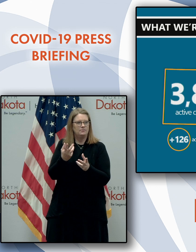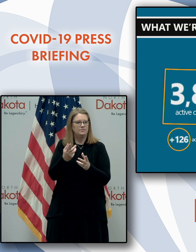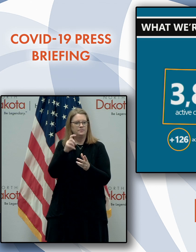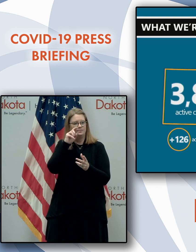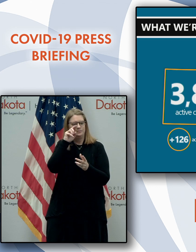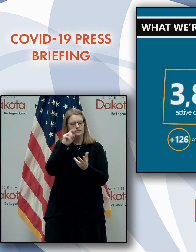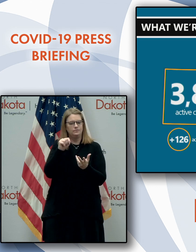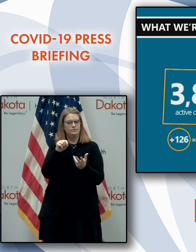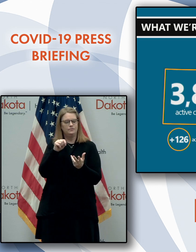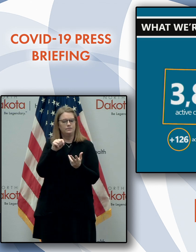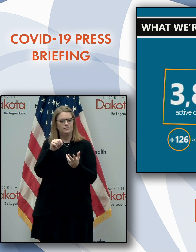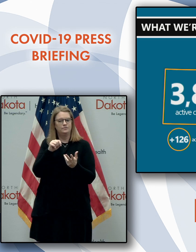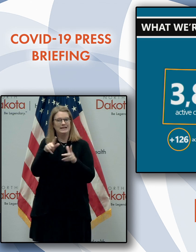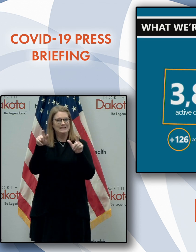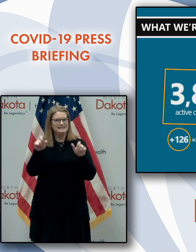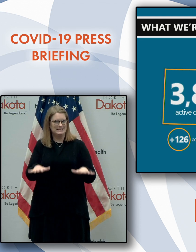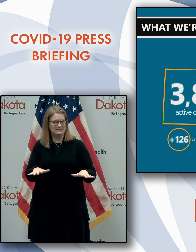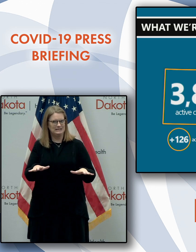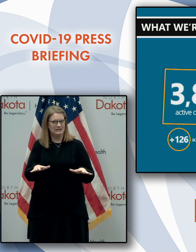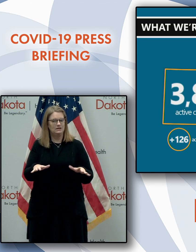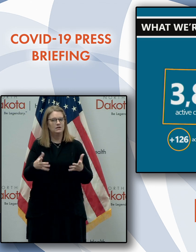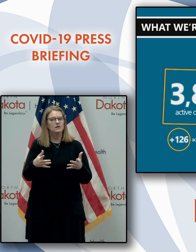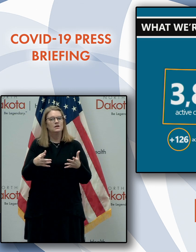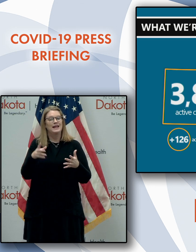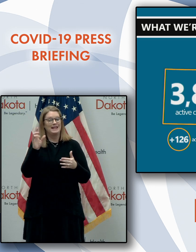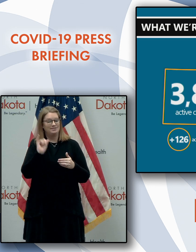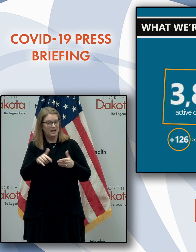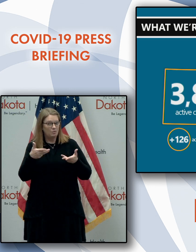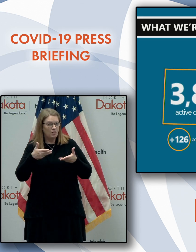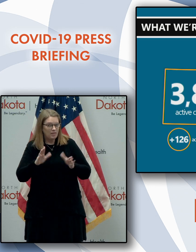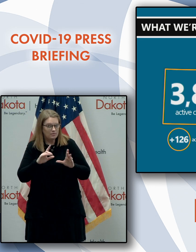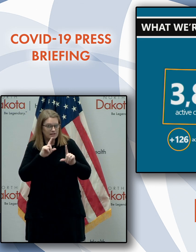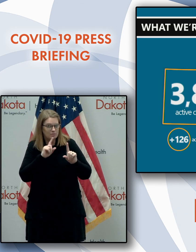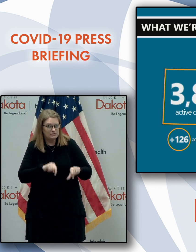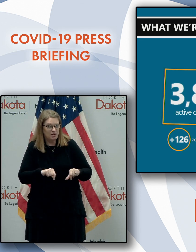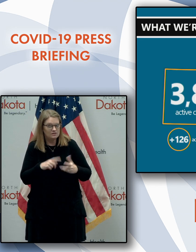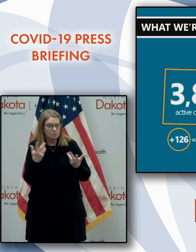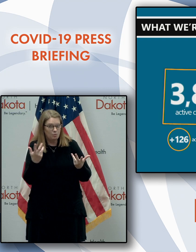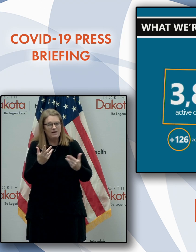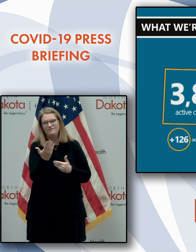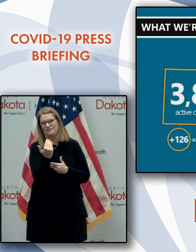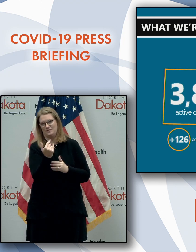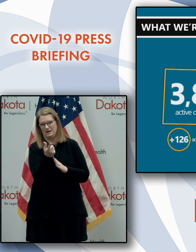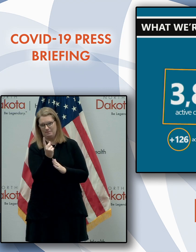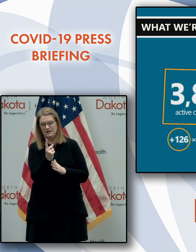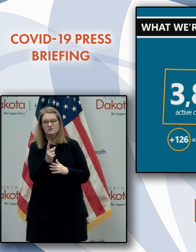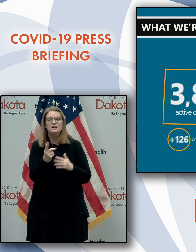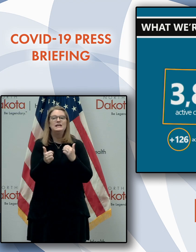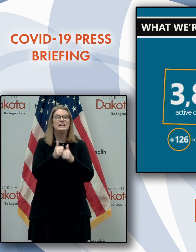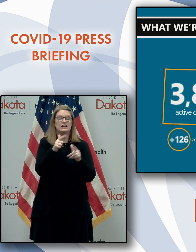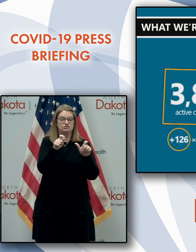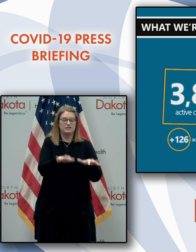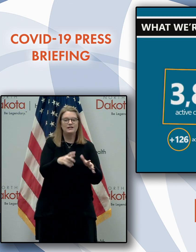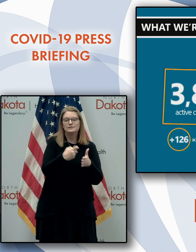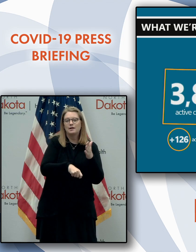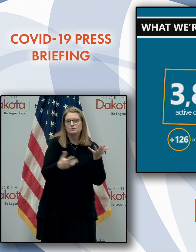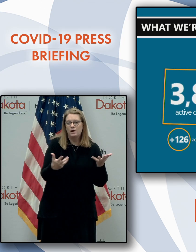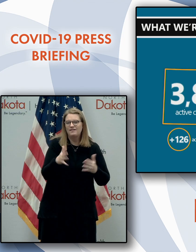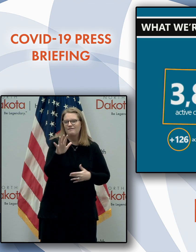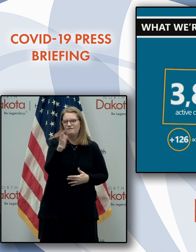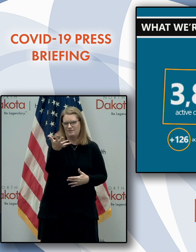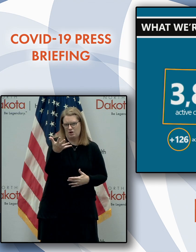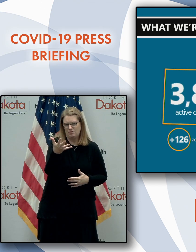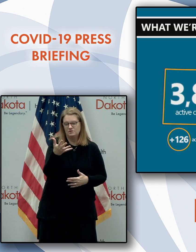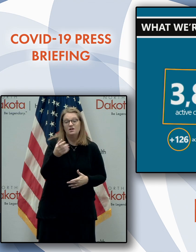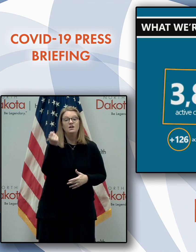cost-effective testing, which again will allow us to get results in 15 minutes at $5 a test without having to